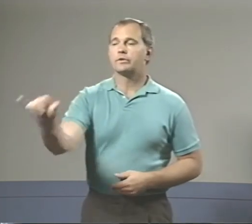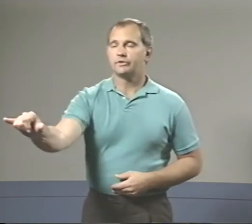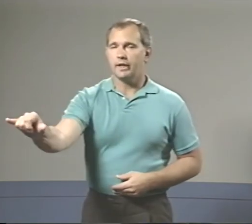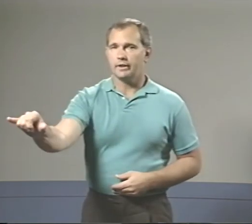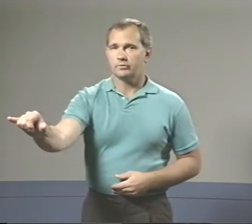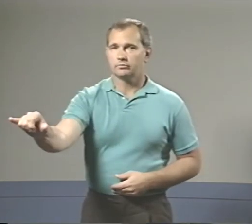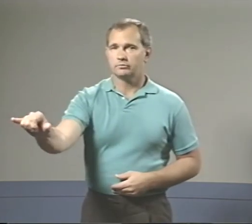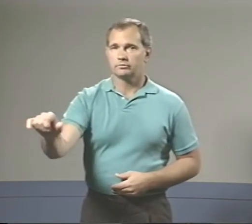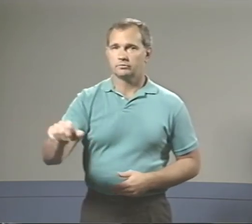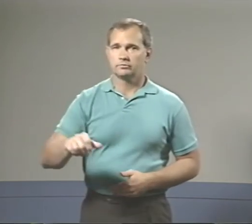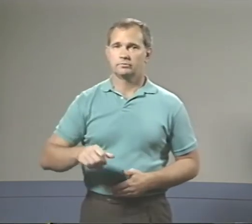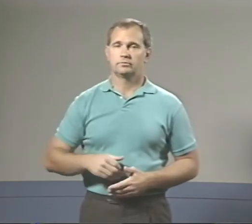stay.